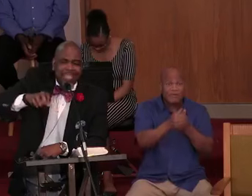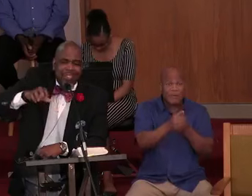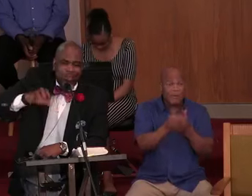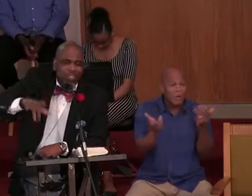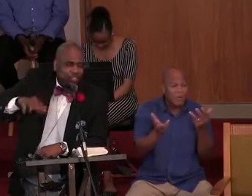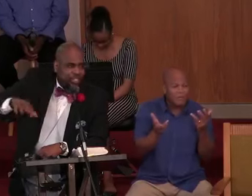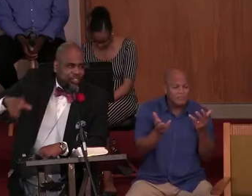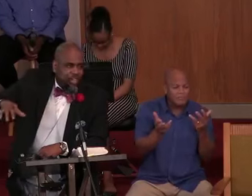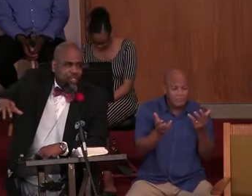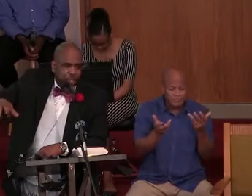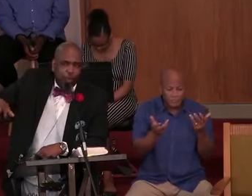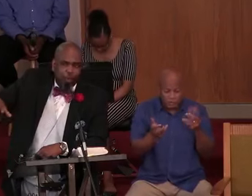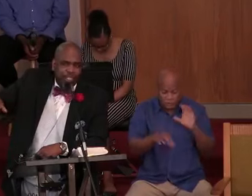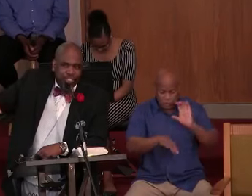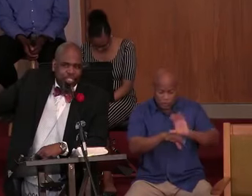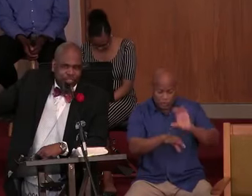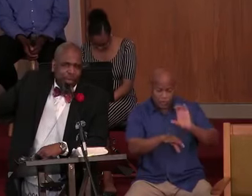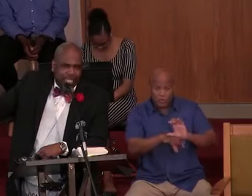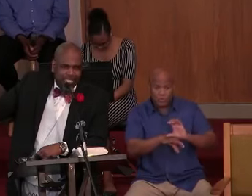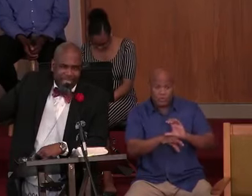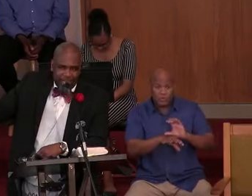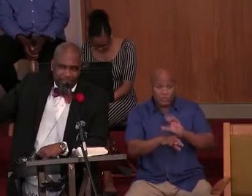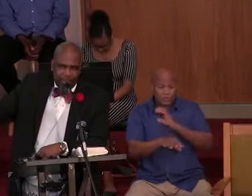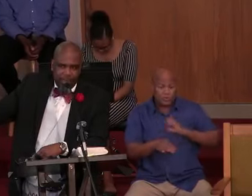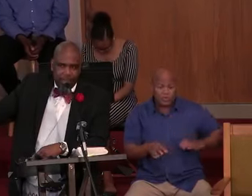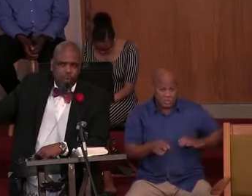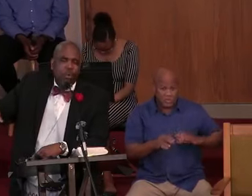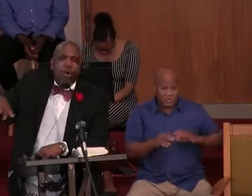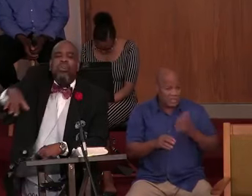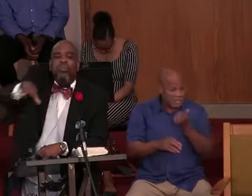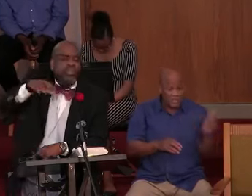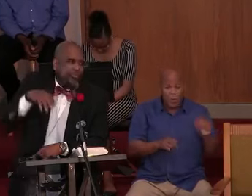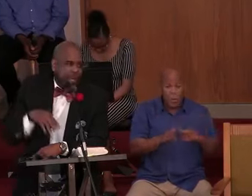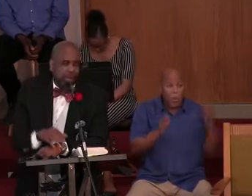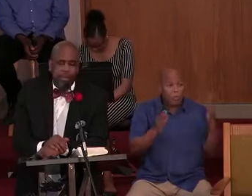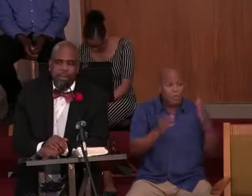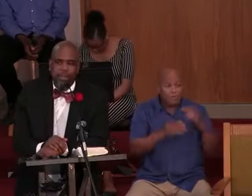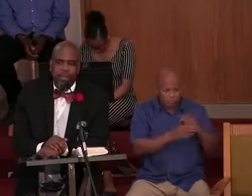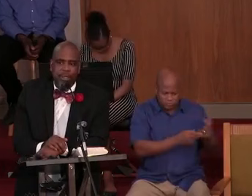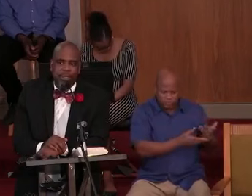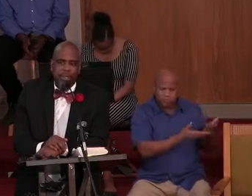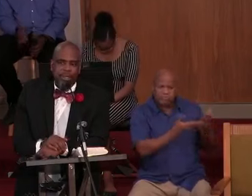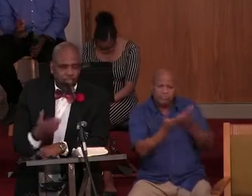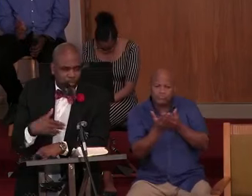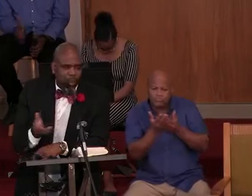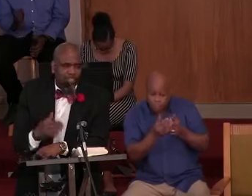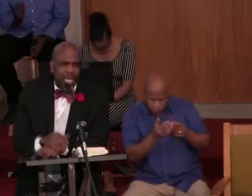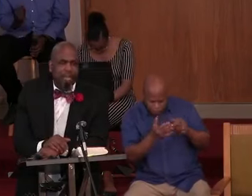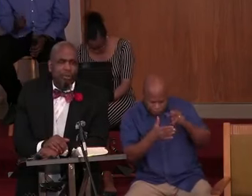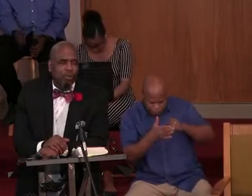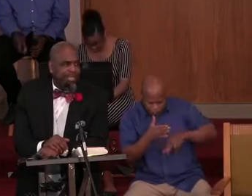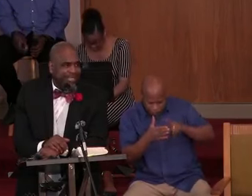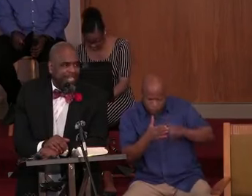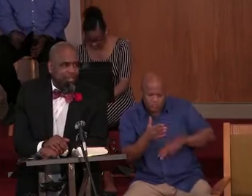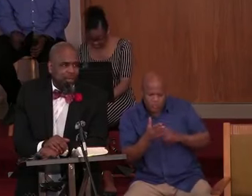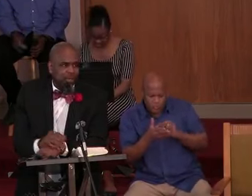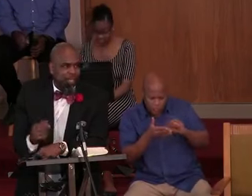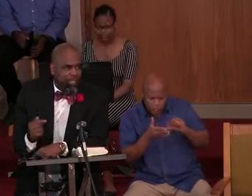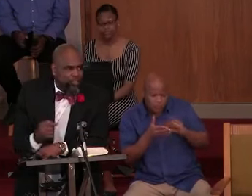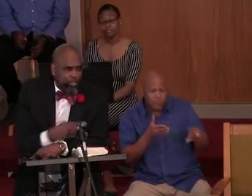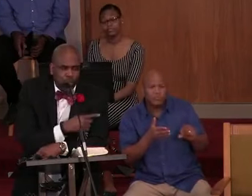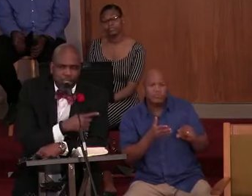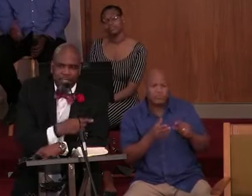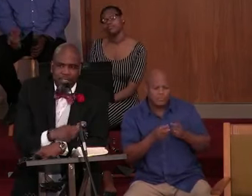any Christian church open in Jesus Christ's name will walk you in the follow-up. Church by the side of the road, the site you're